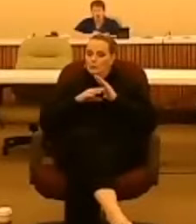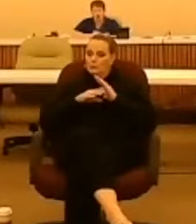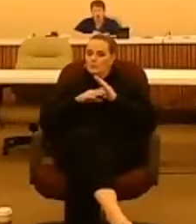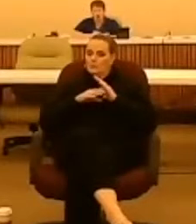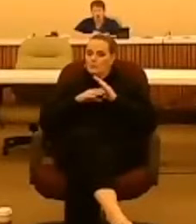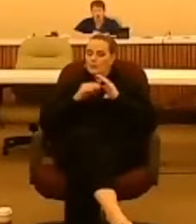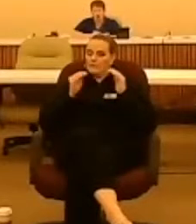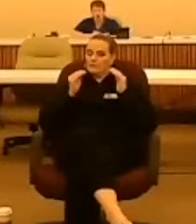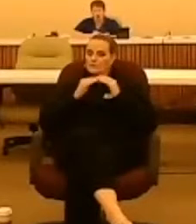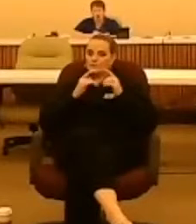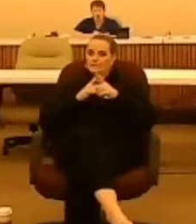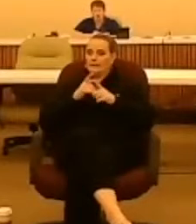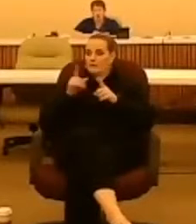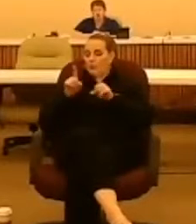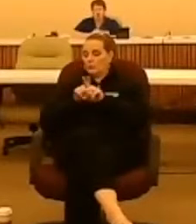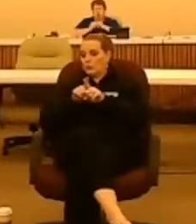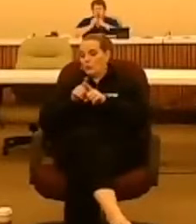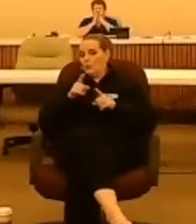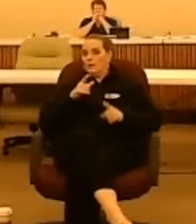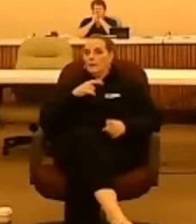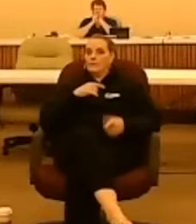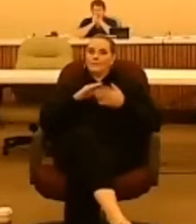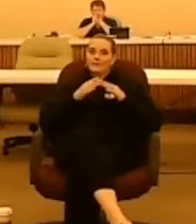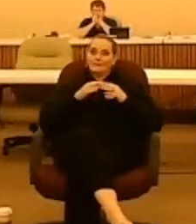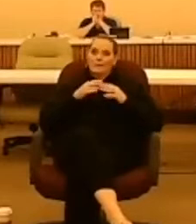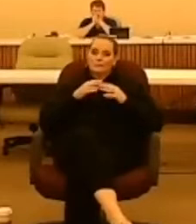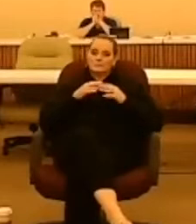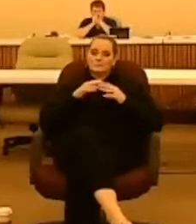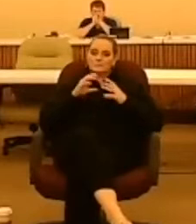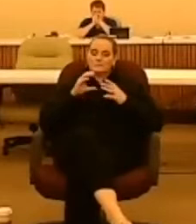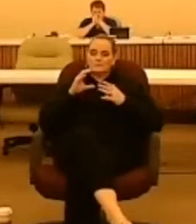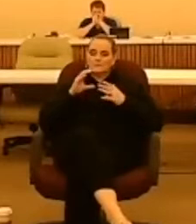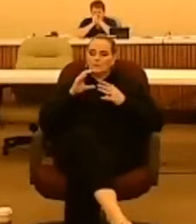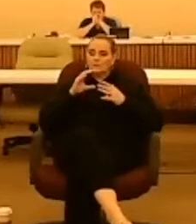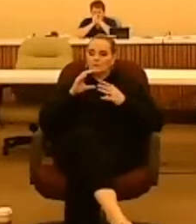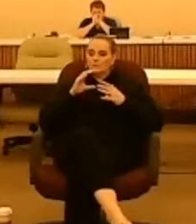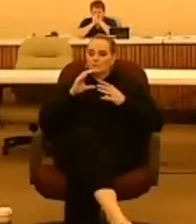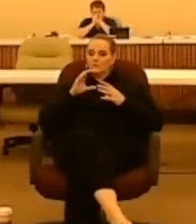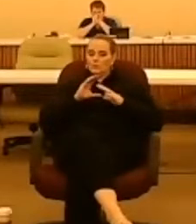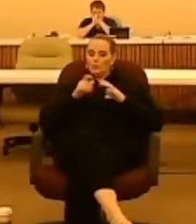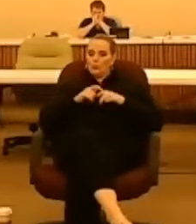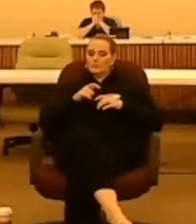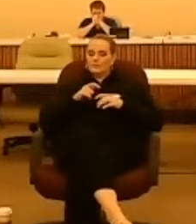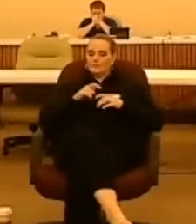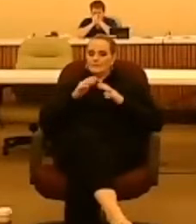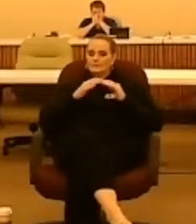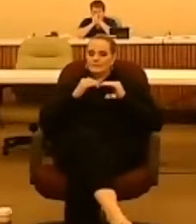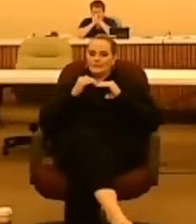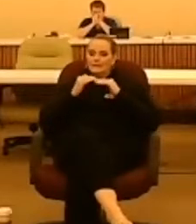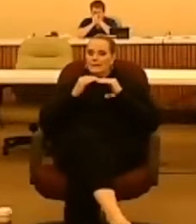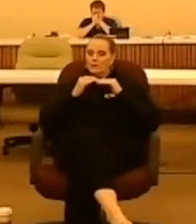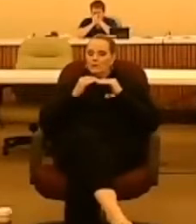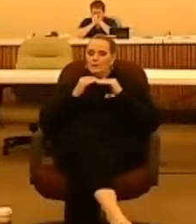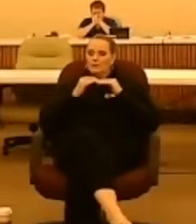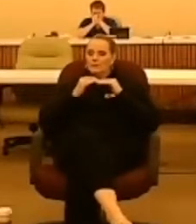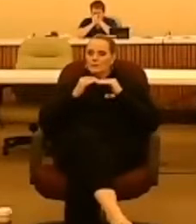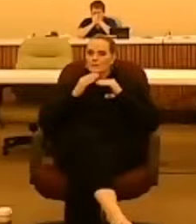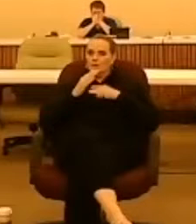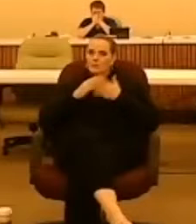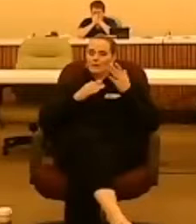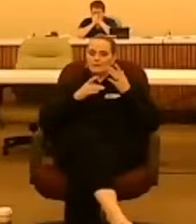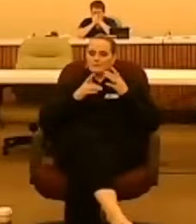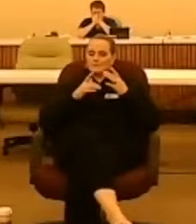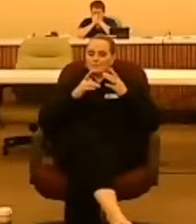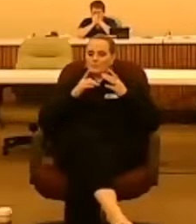and not to mention that the town court is a separate and co-equal branch of town government. So Right. it can't be